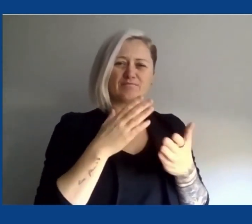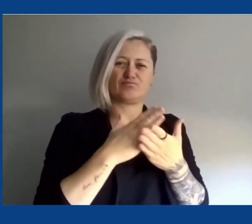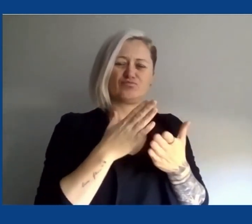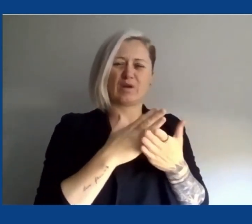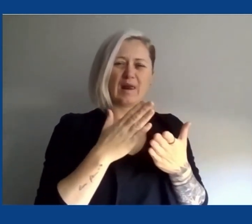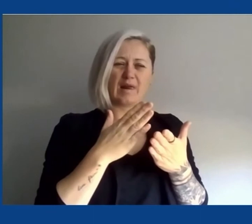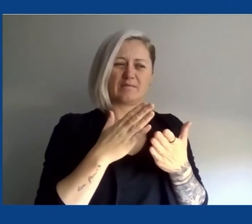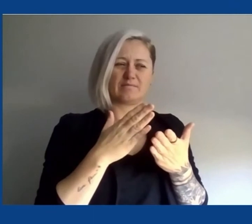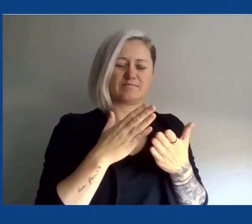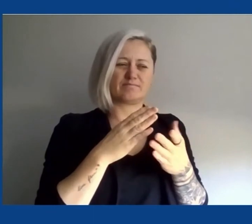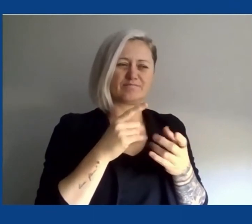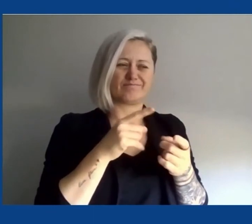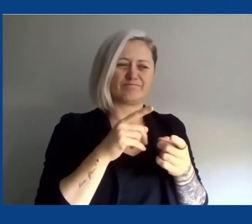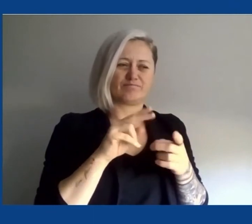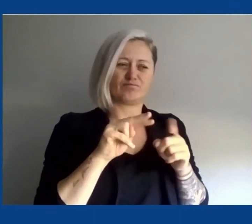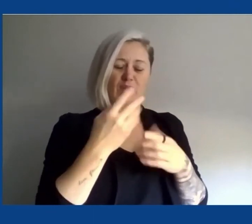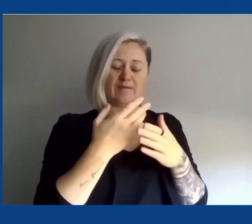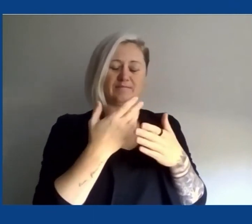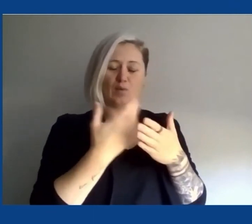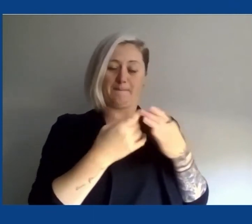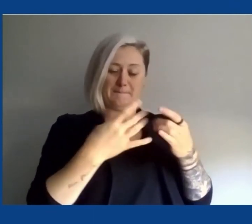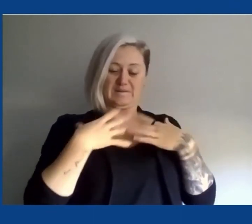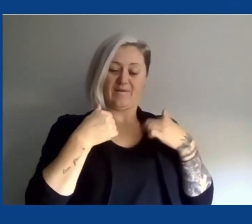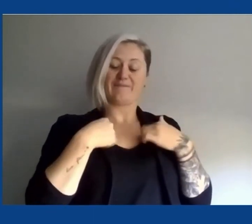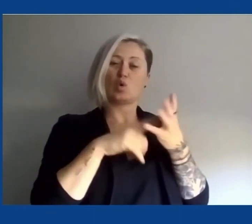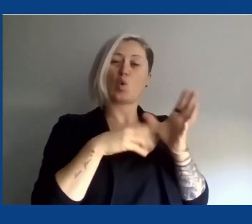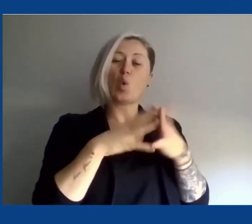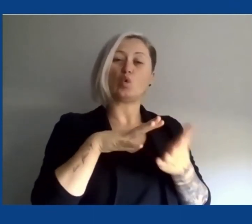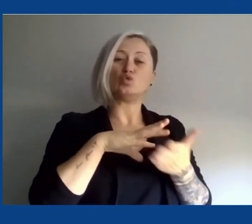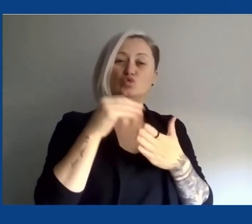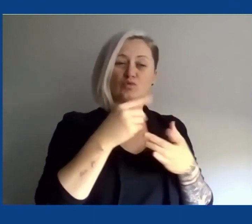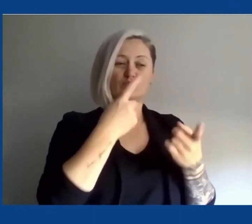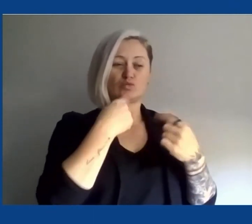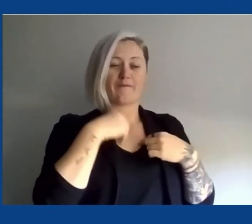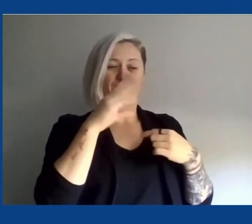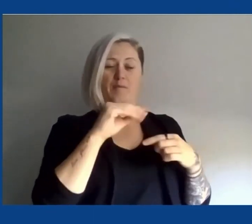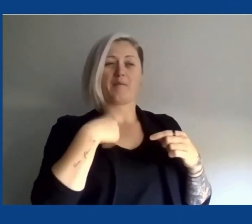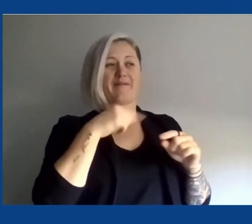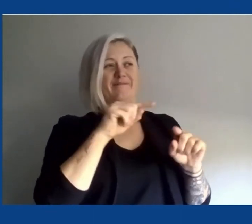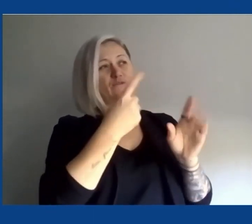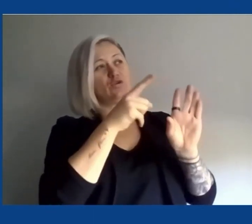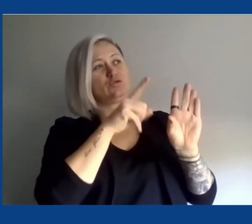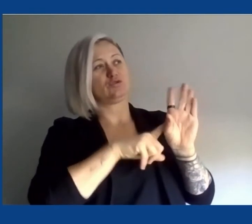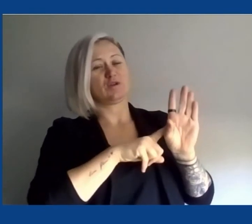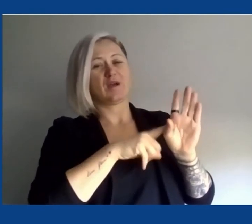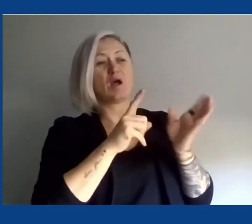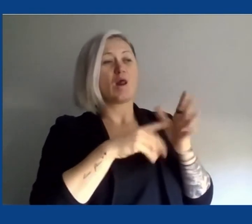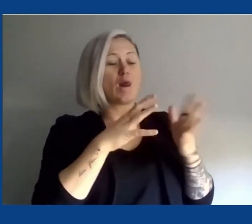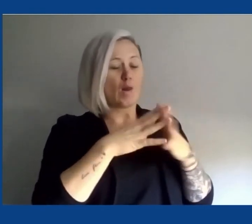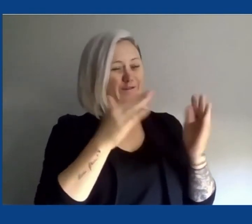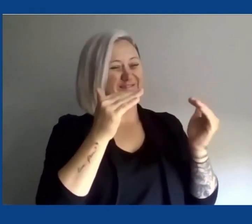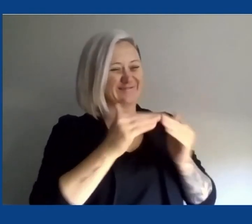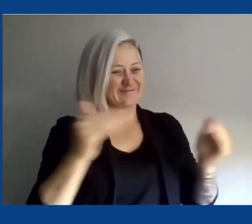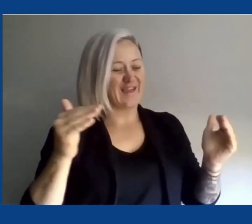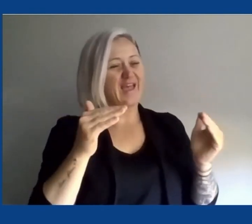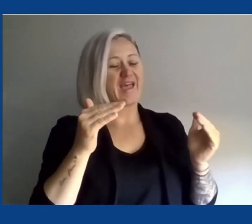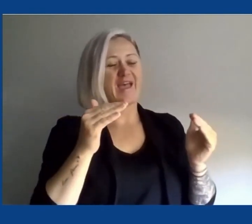my learnings as a law student, being told from my first year that law is fair and just,